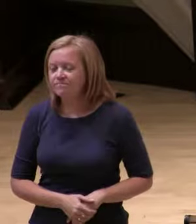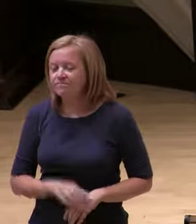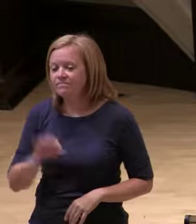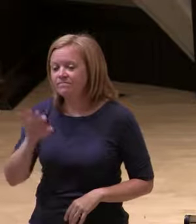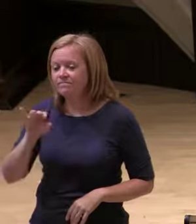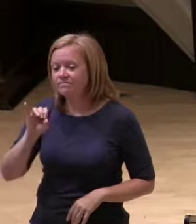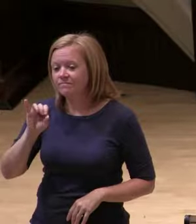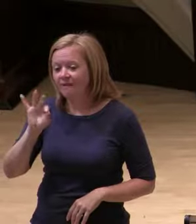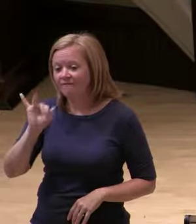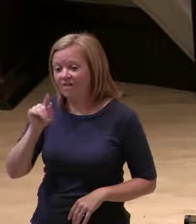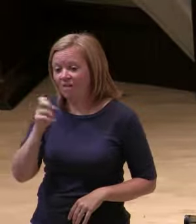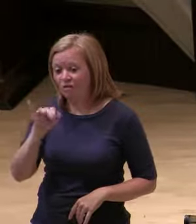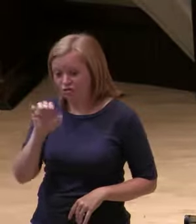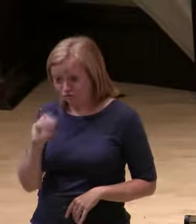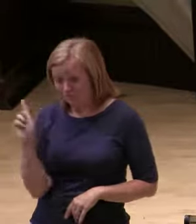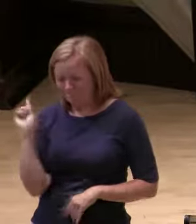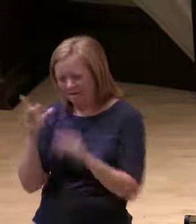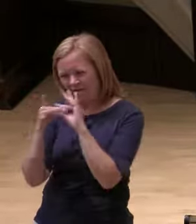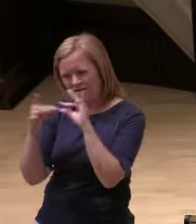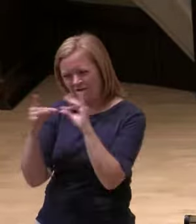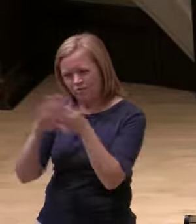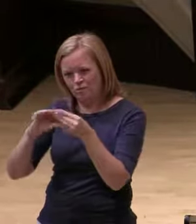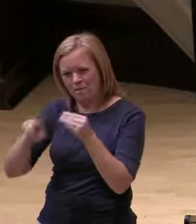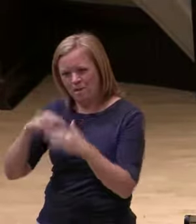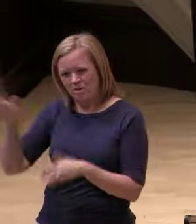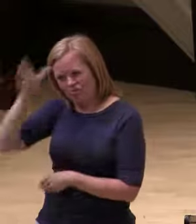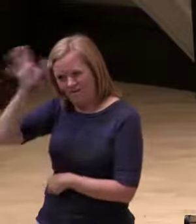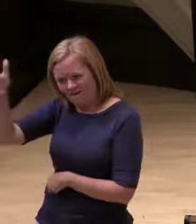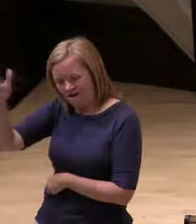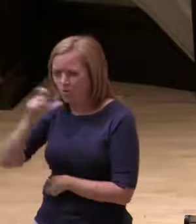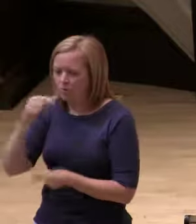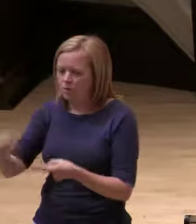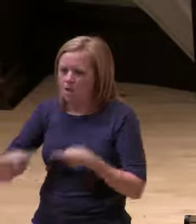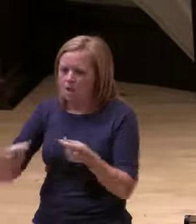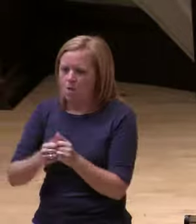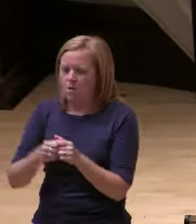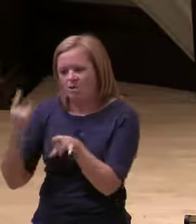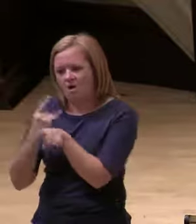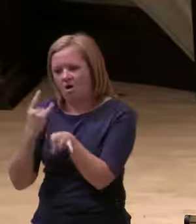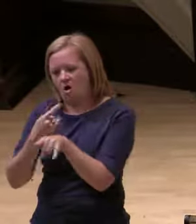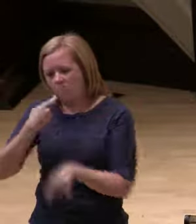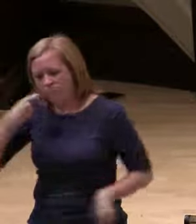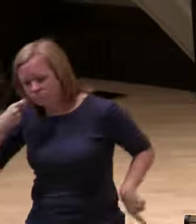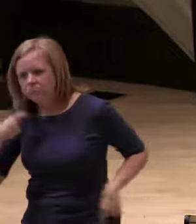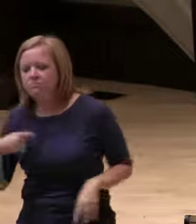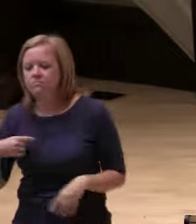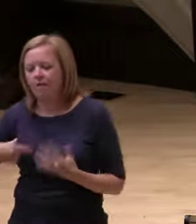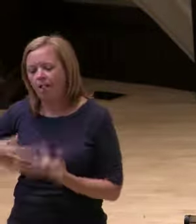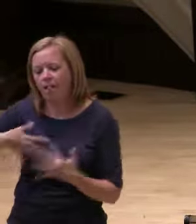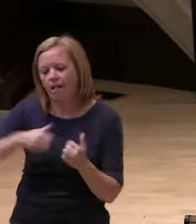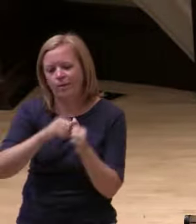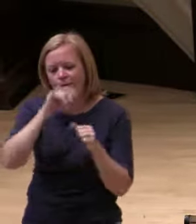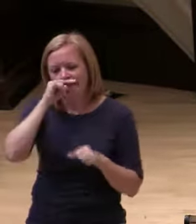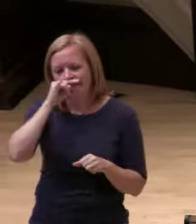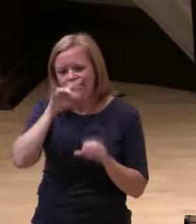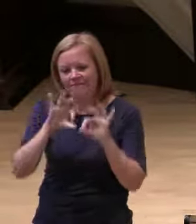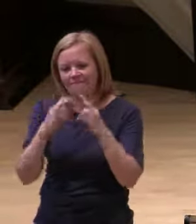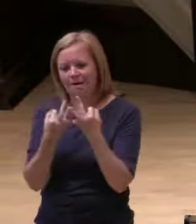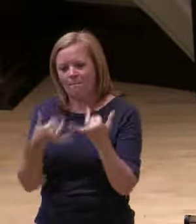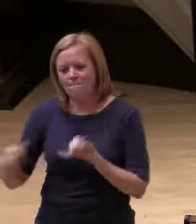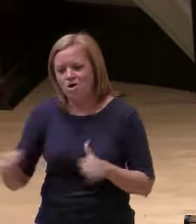tells a story of his grandfather who struggled with alcoholism and always hung out with the kids at family gatherings.